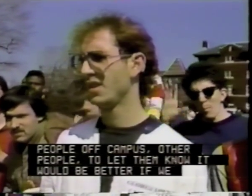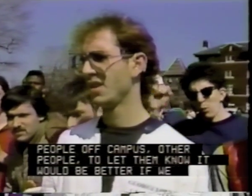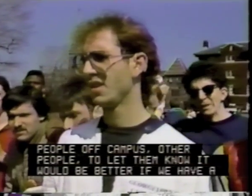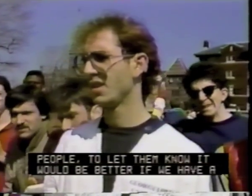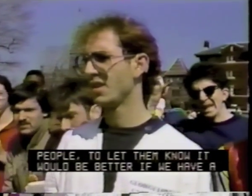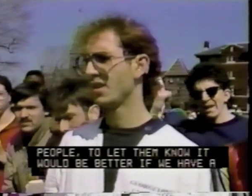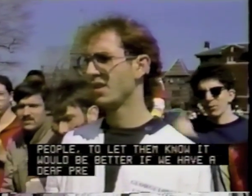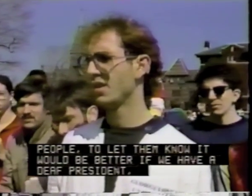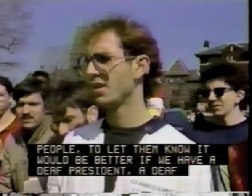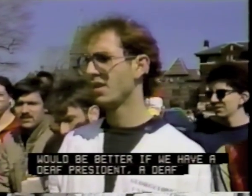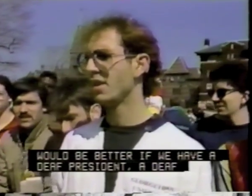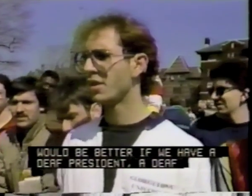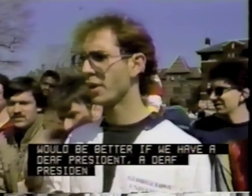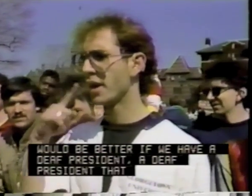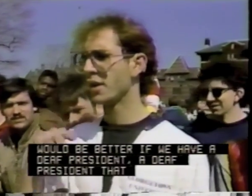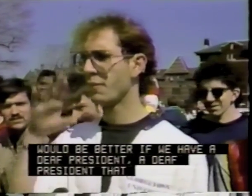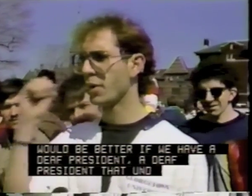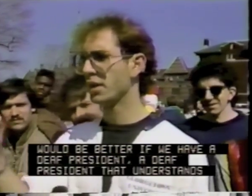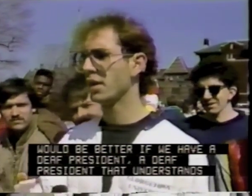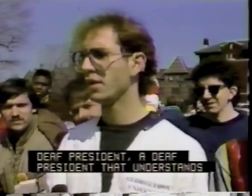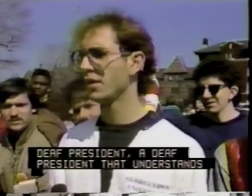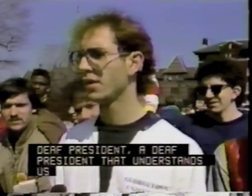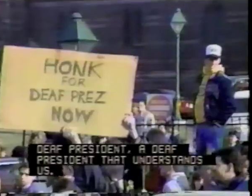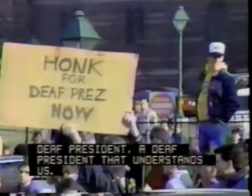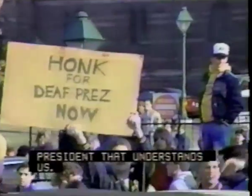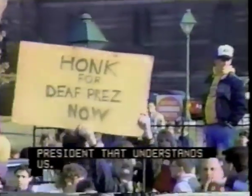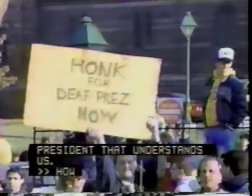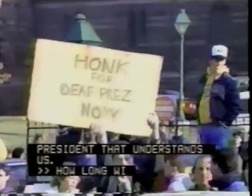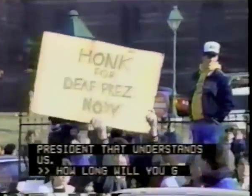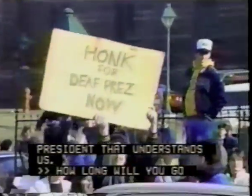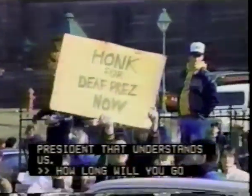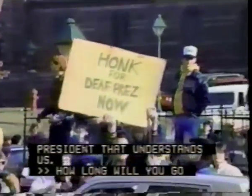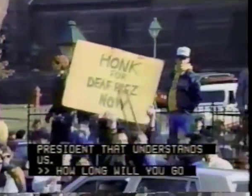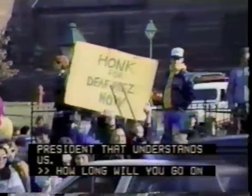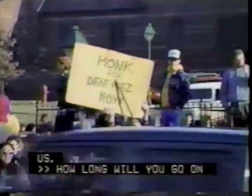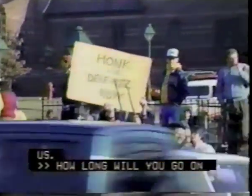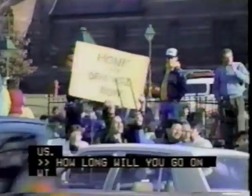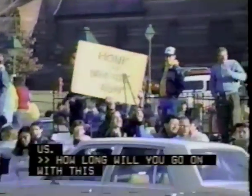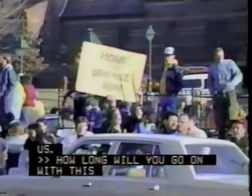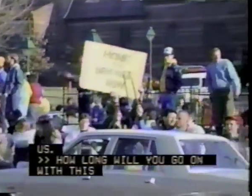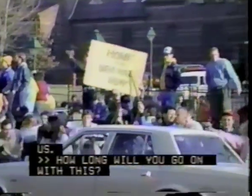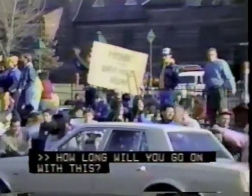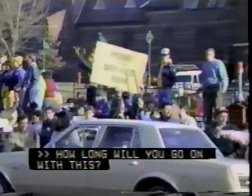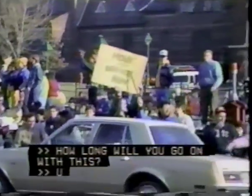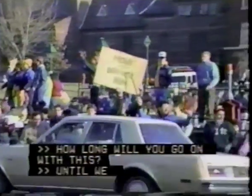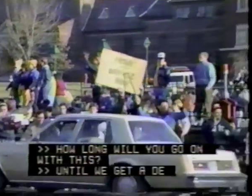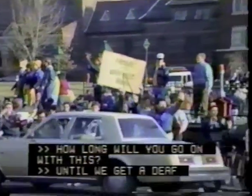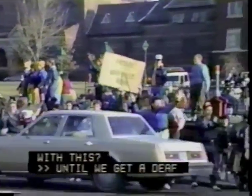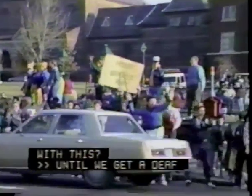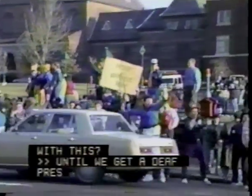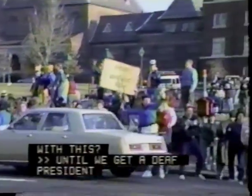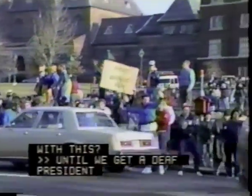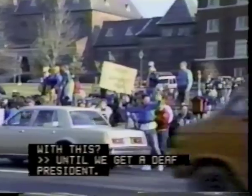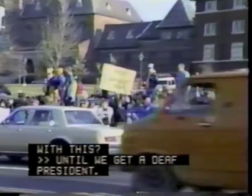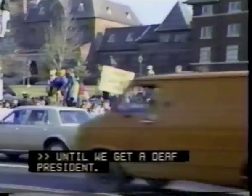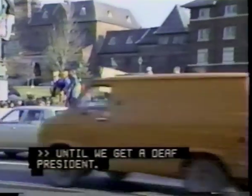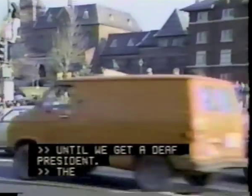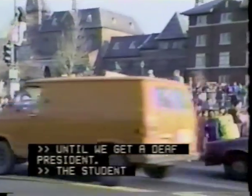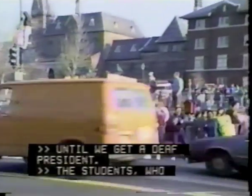will you go on with this? Until we get a deaf president. The students who closed down the university yesterday are angry that